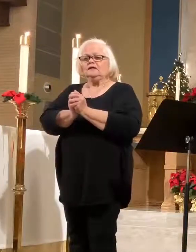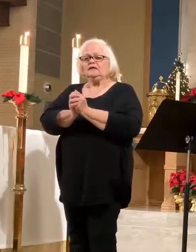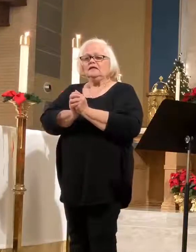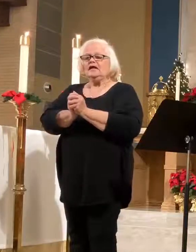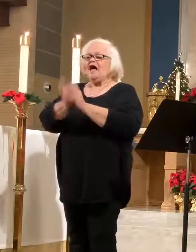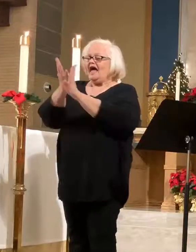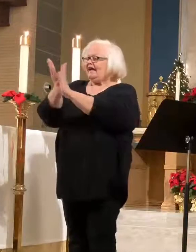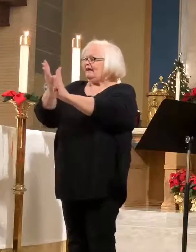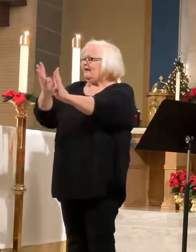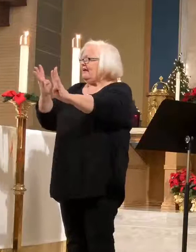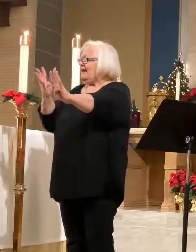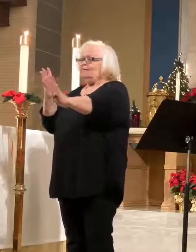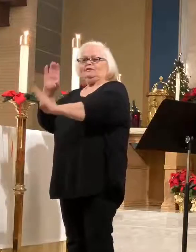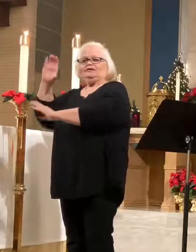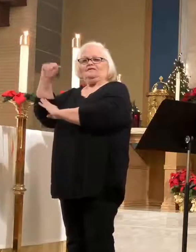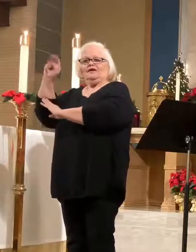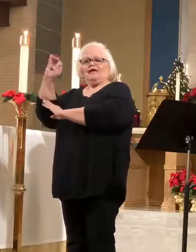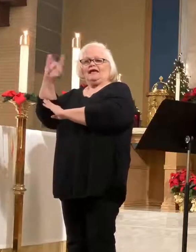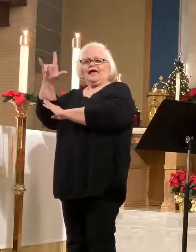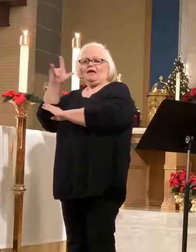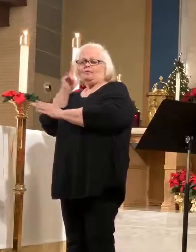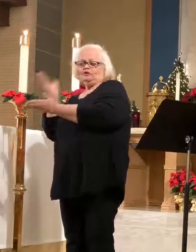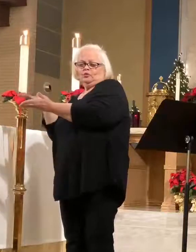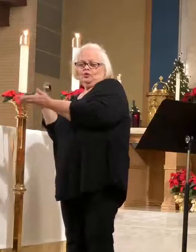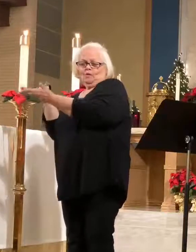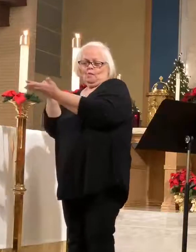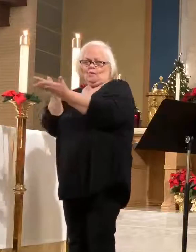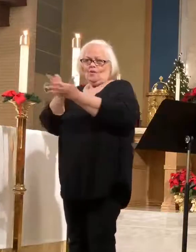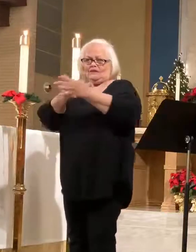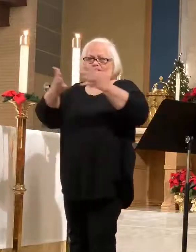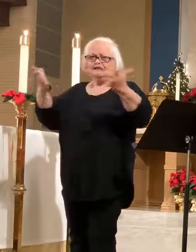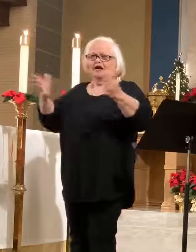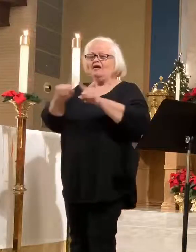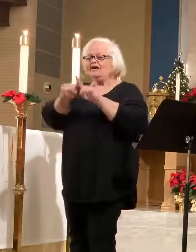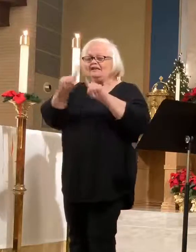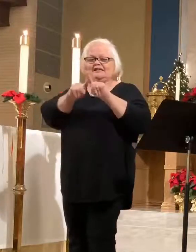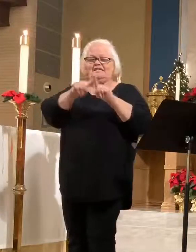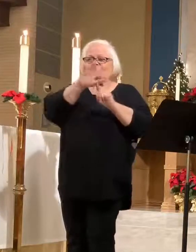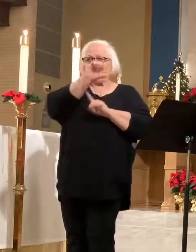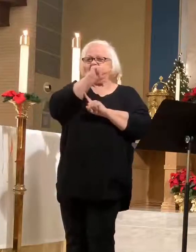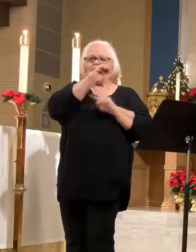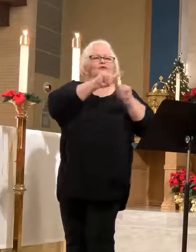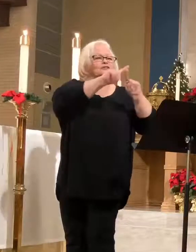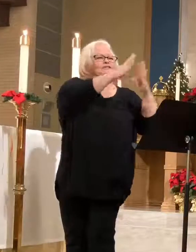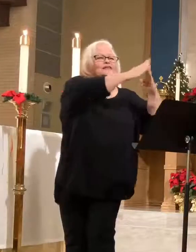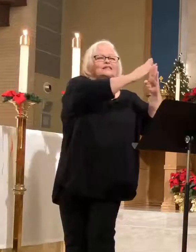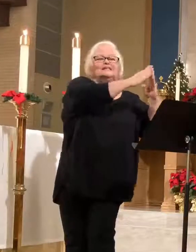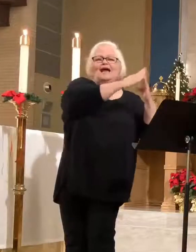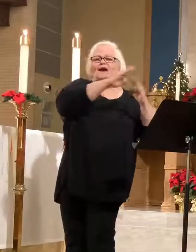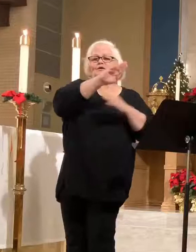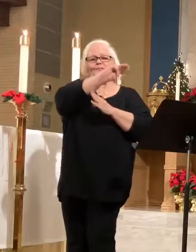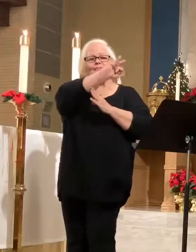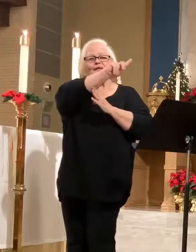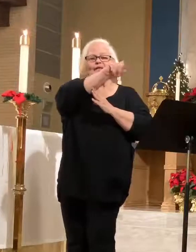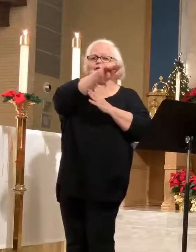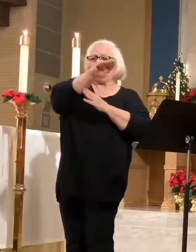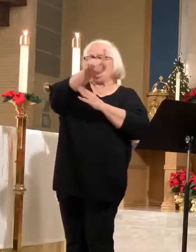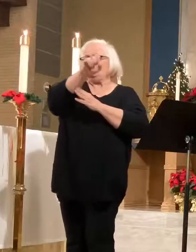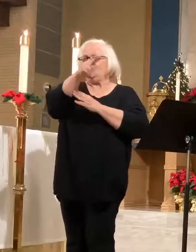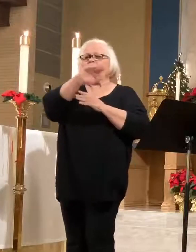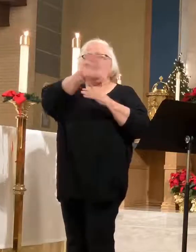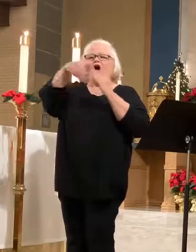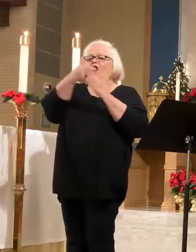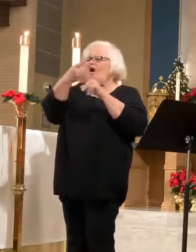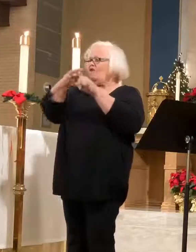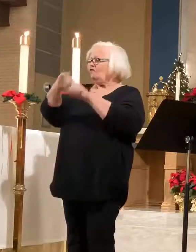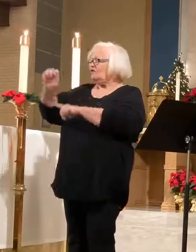Caravans of camels shall fill you. Dromedaries from Midian and Ephah, all from